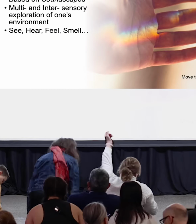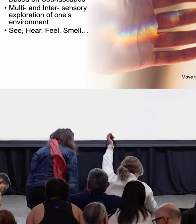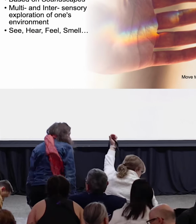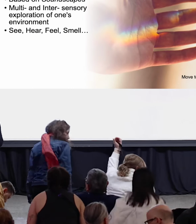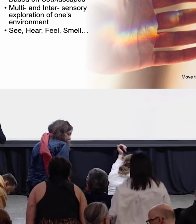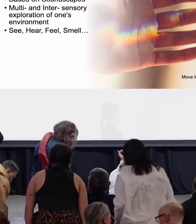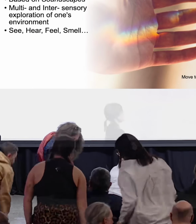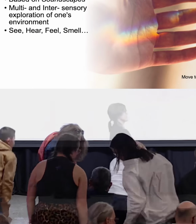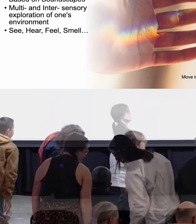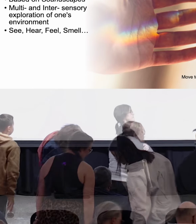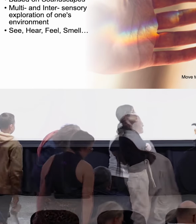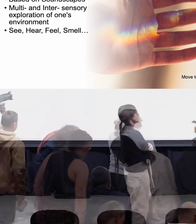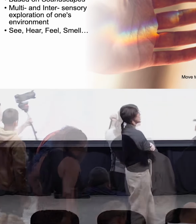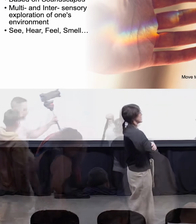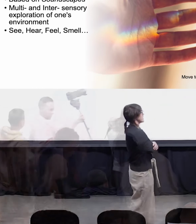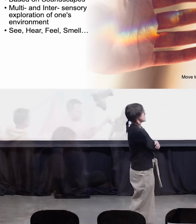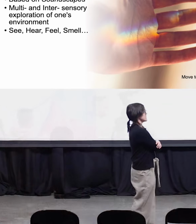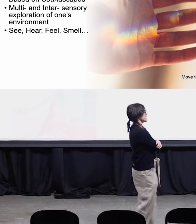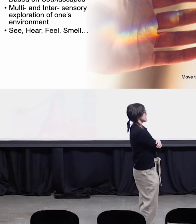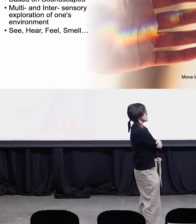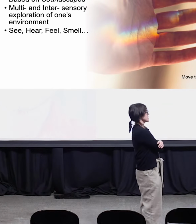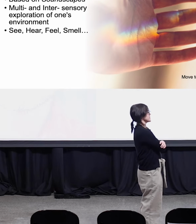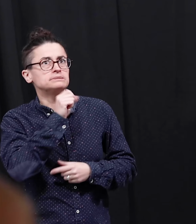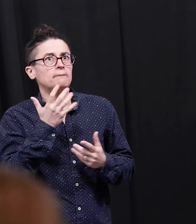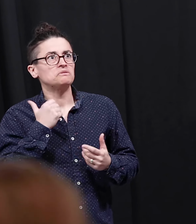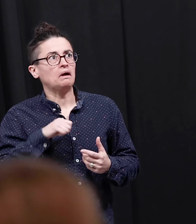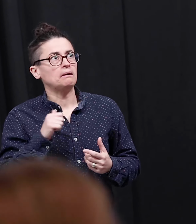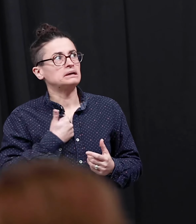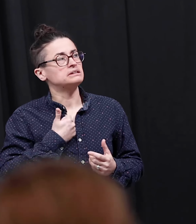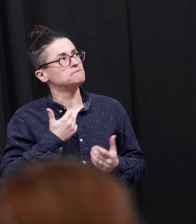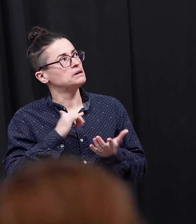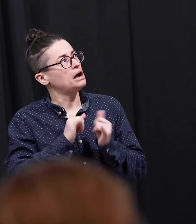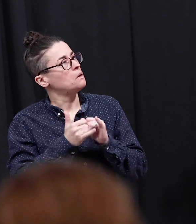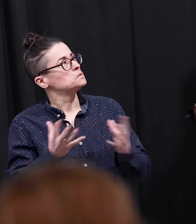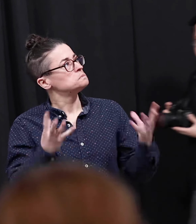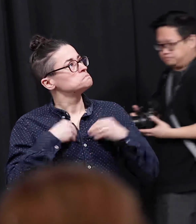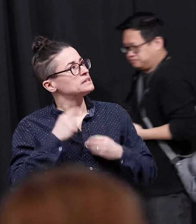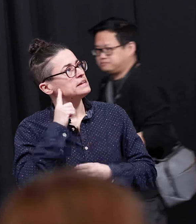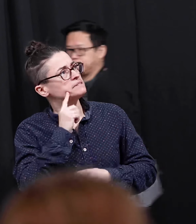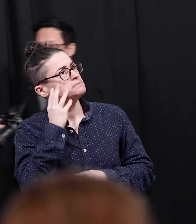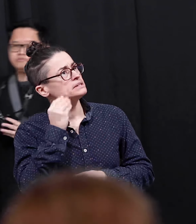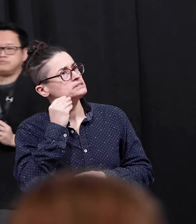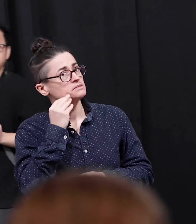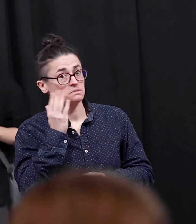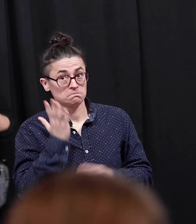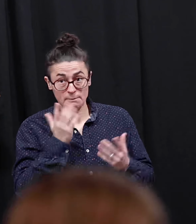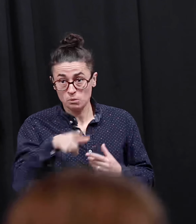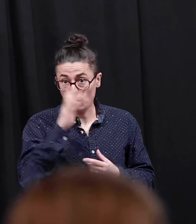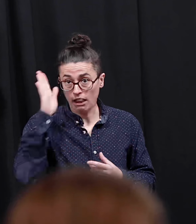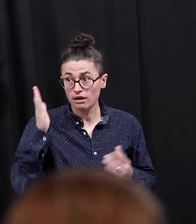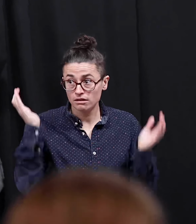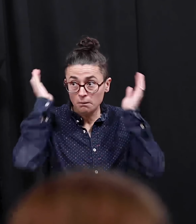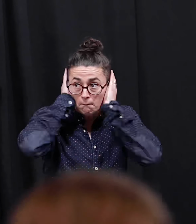get up and follow me. Now, a lot of people say that it's misguided for people to want to understand